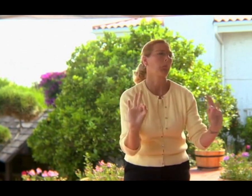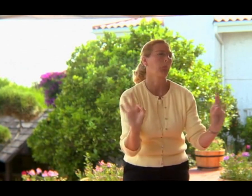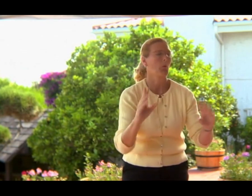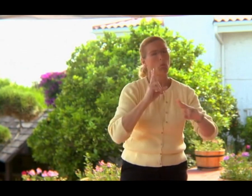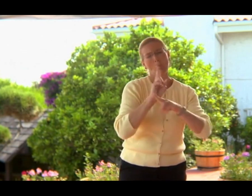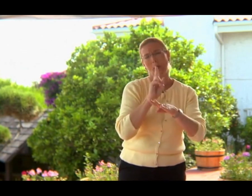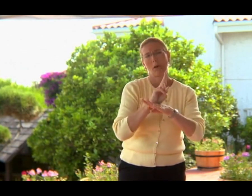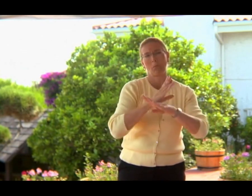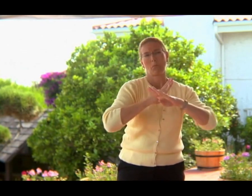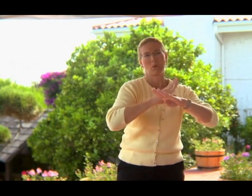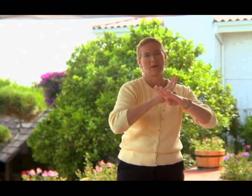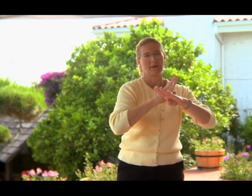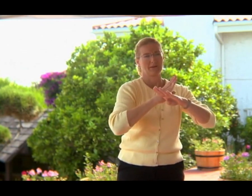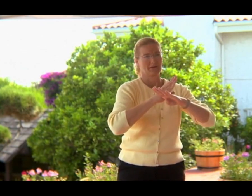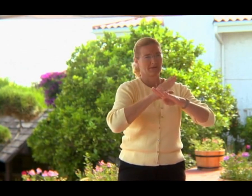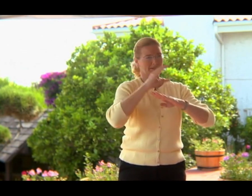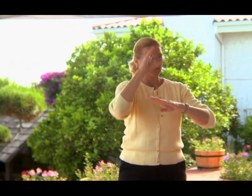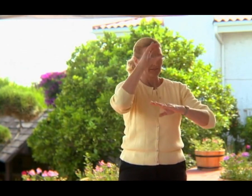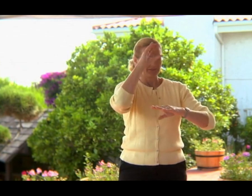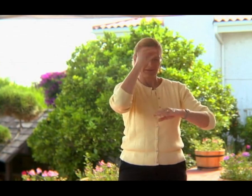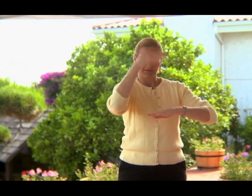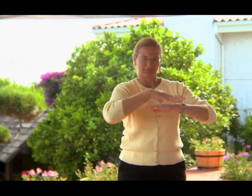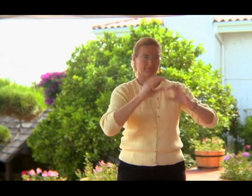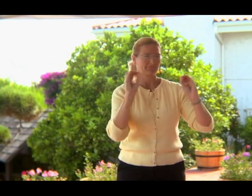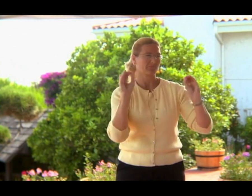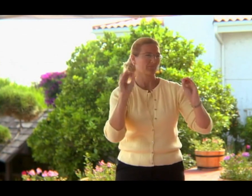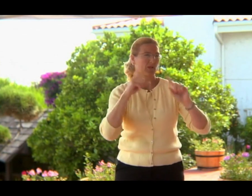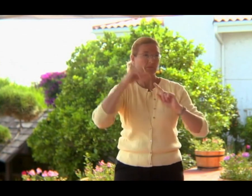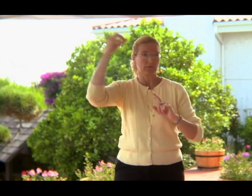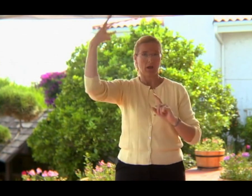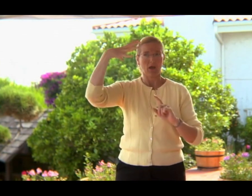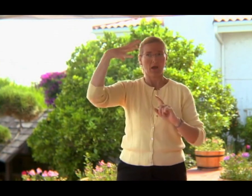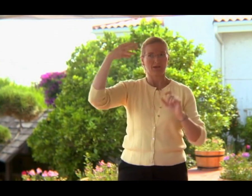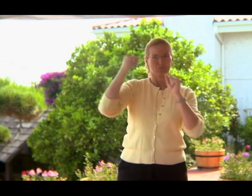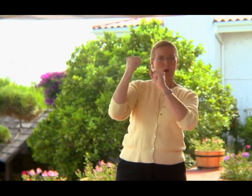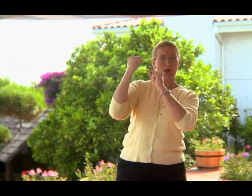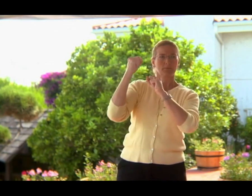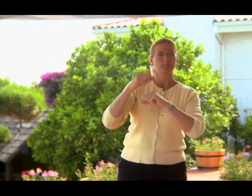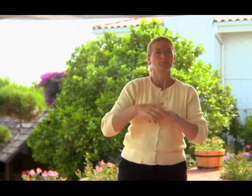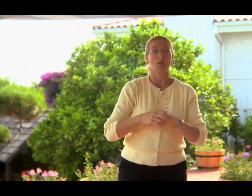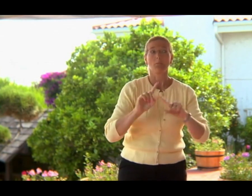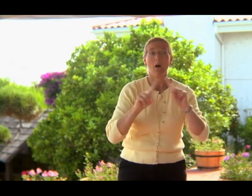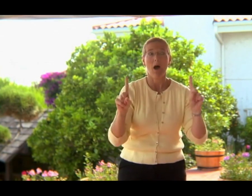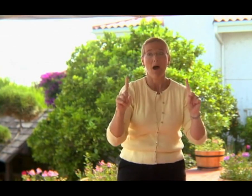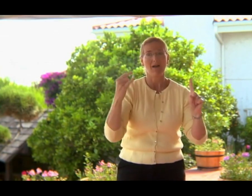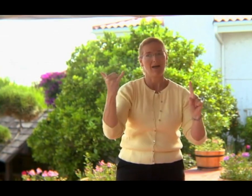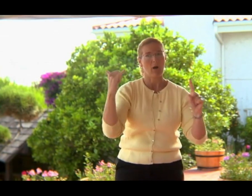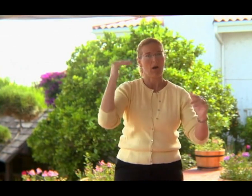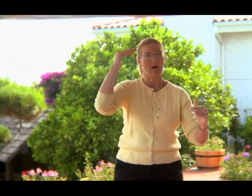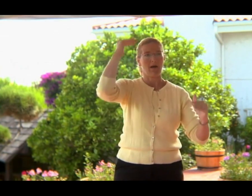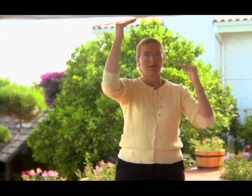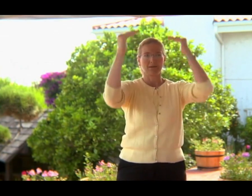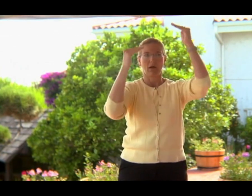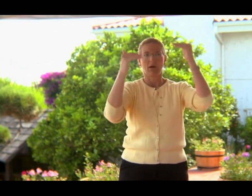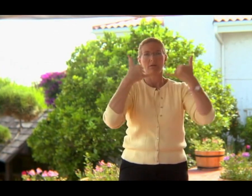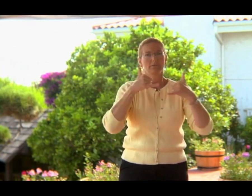playing and having fun in the sun without proper protection from the sun's damaging rays. But even when you are an